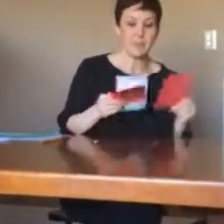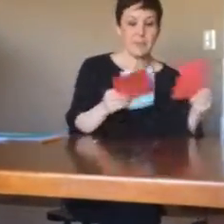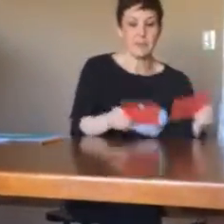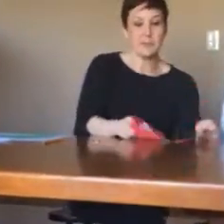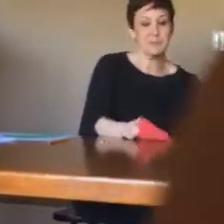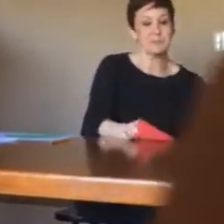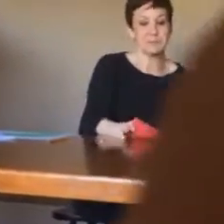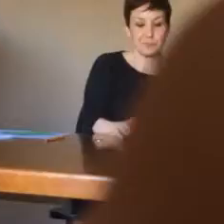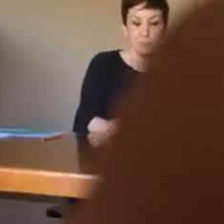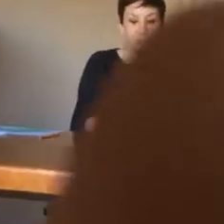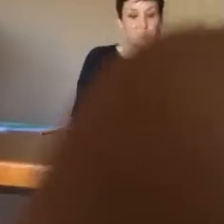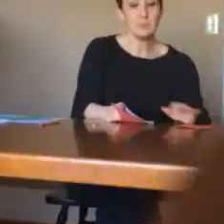the other row.